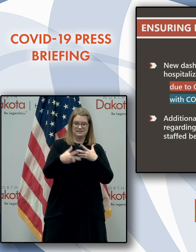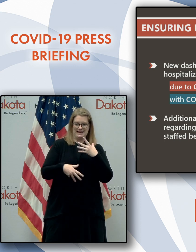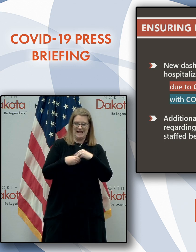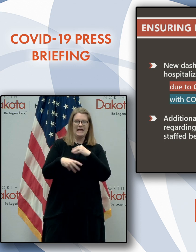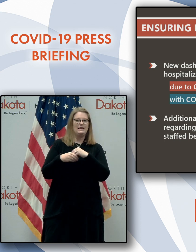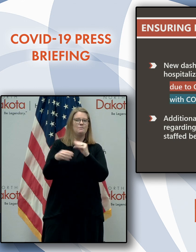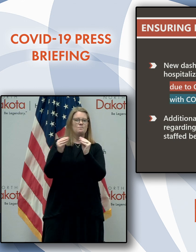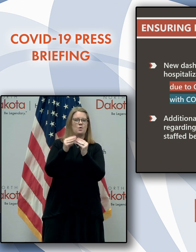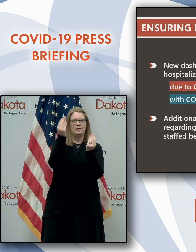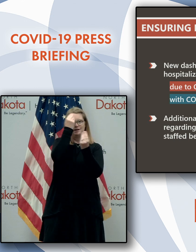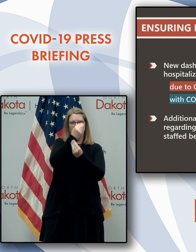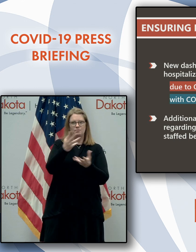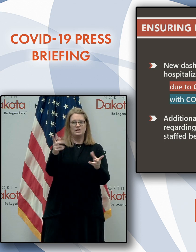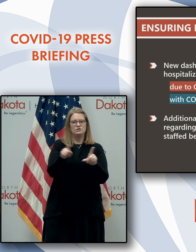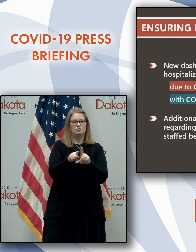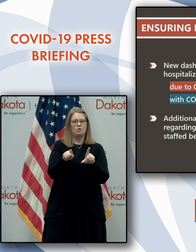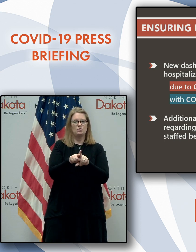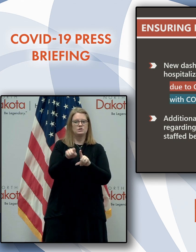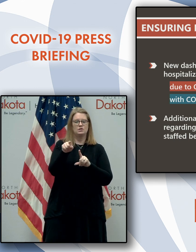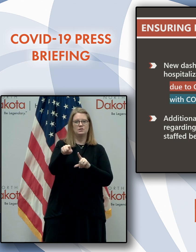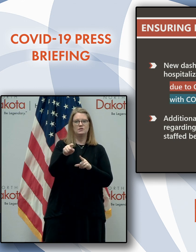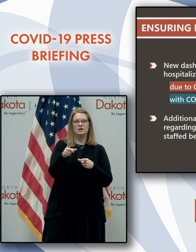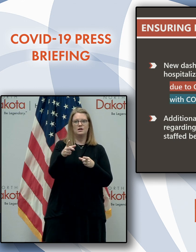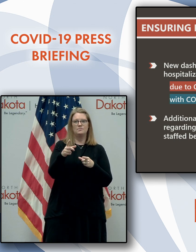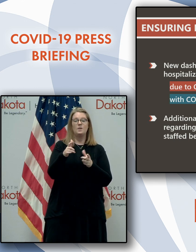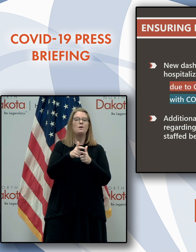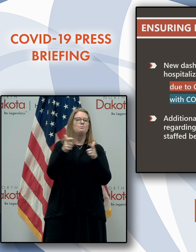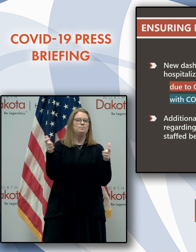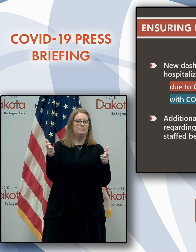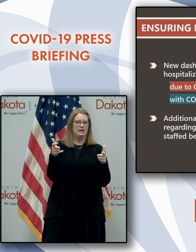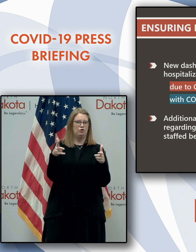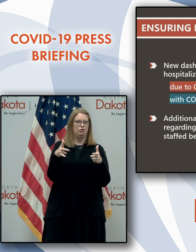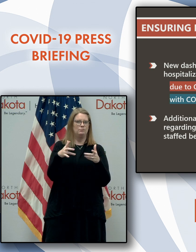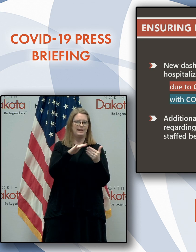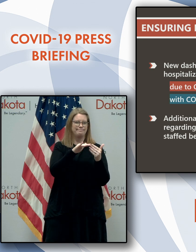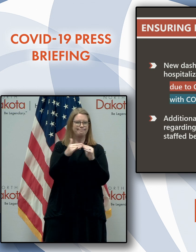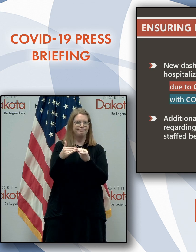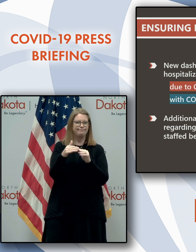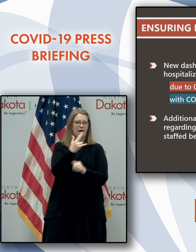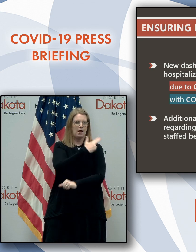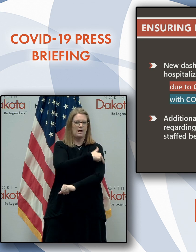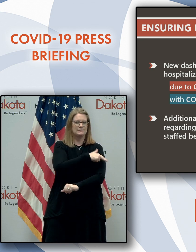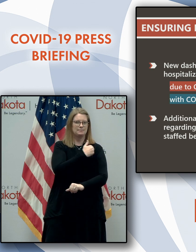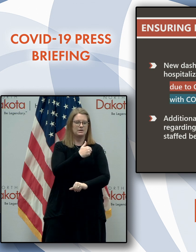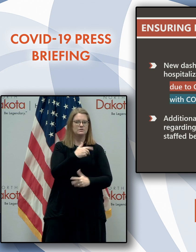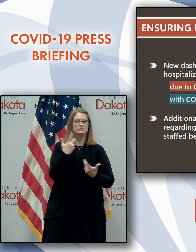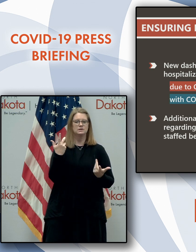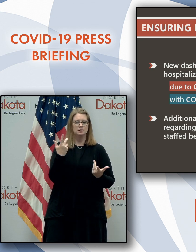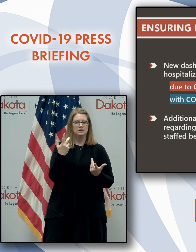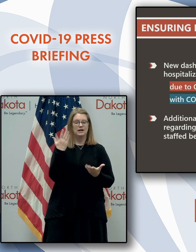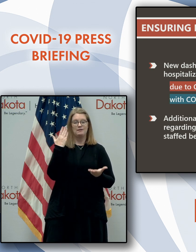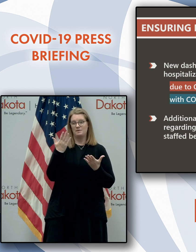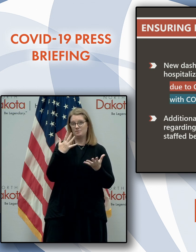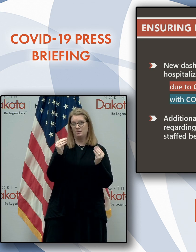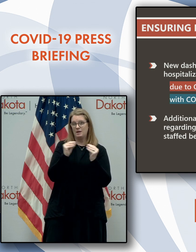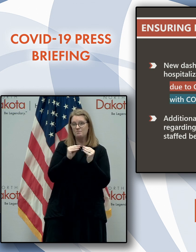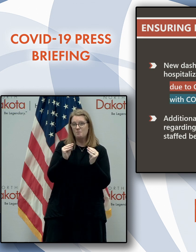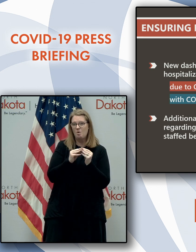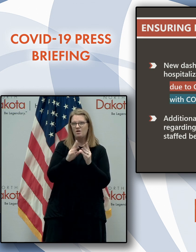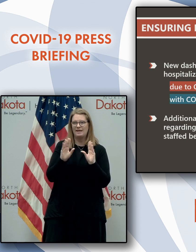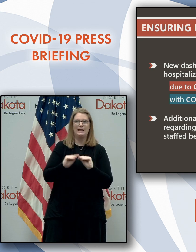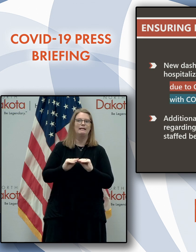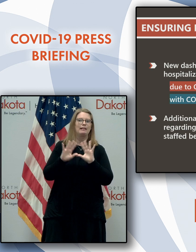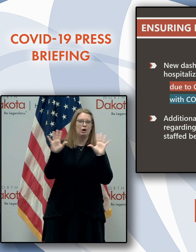also going to be looking at this at sort of our major metro hospitals as well, to see if we can get even more granularity